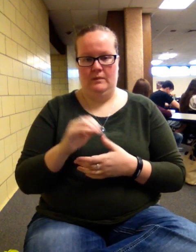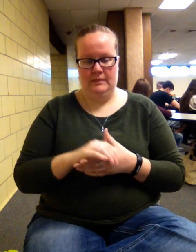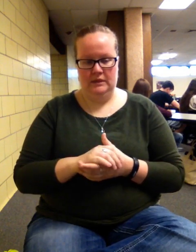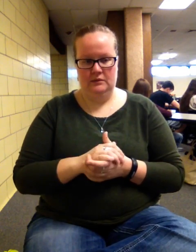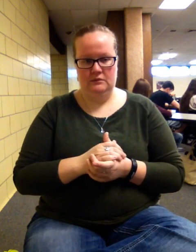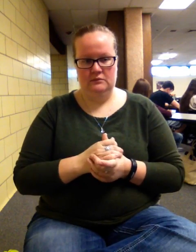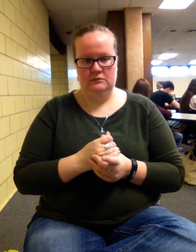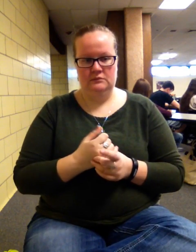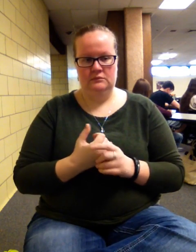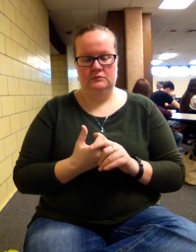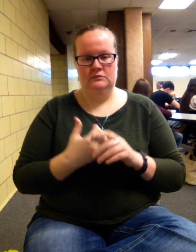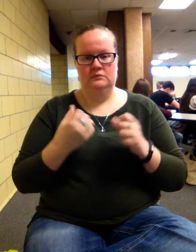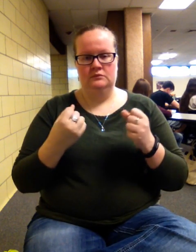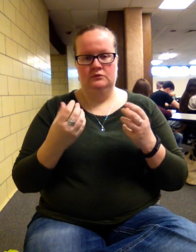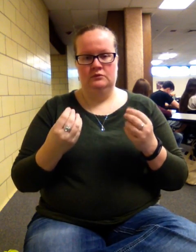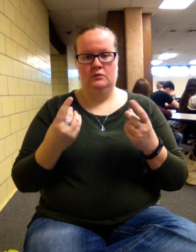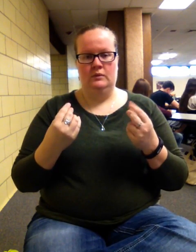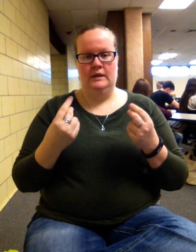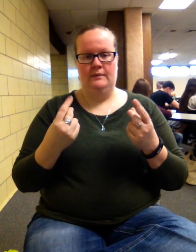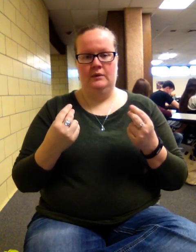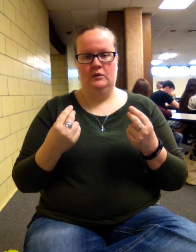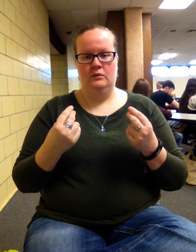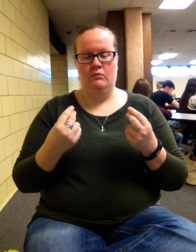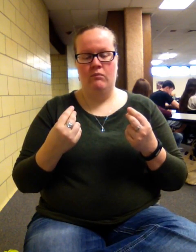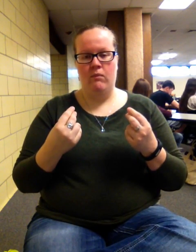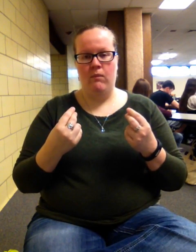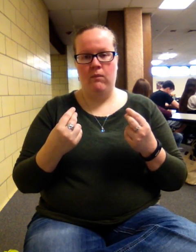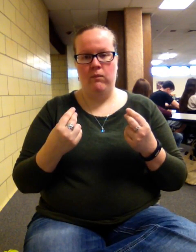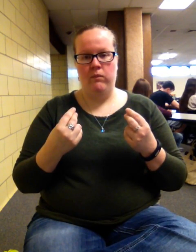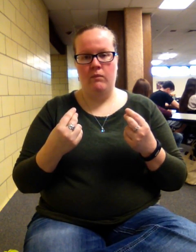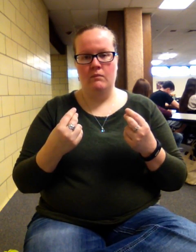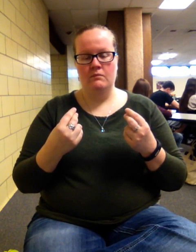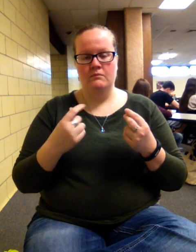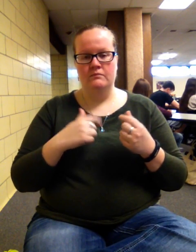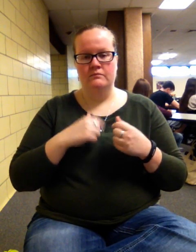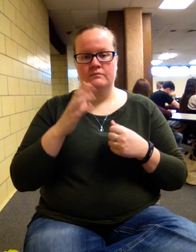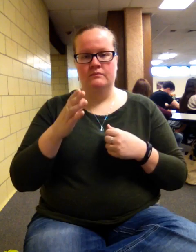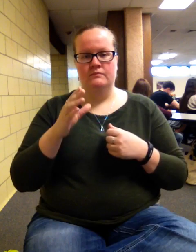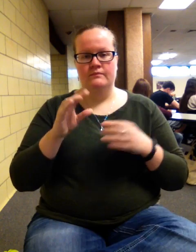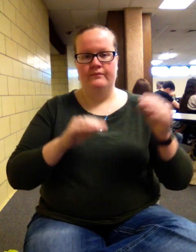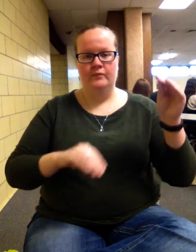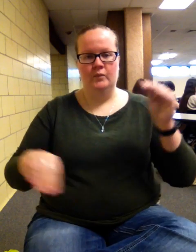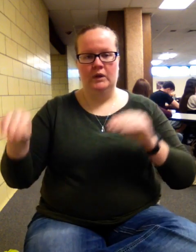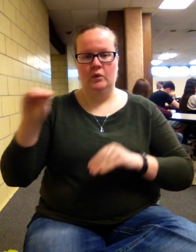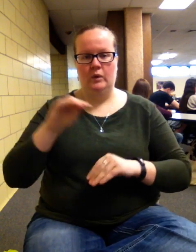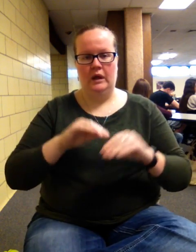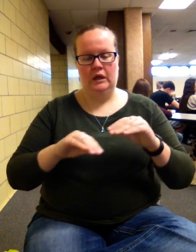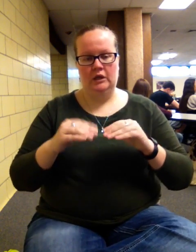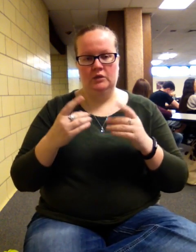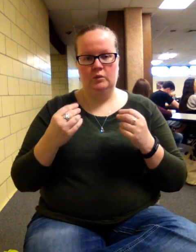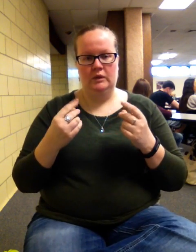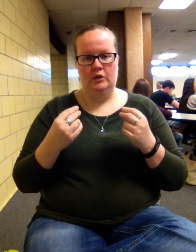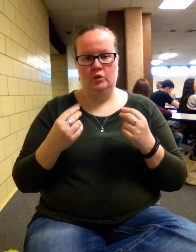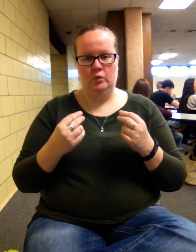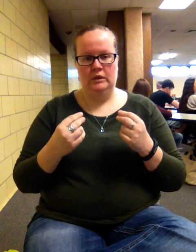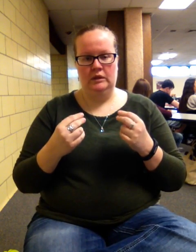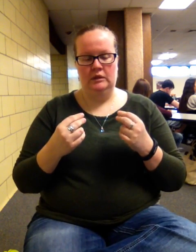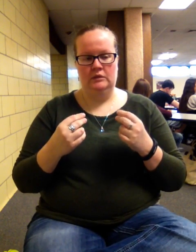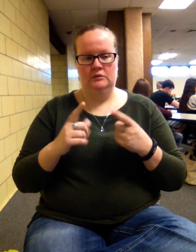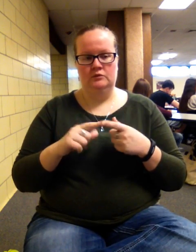So what I'm going to do then is kind of rearrange what they're doing just to give you guys a different